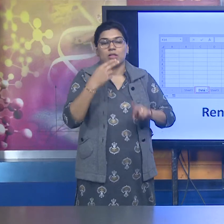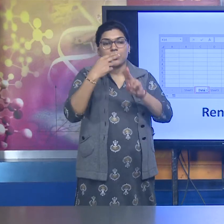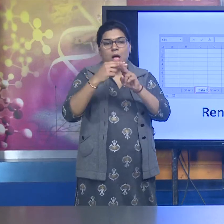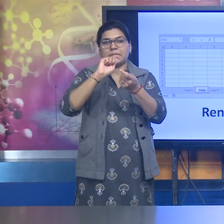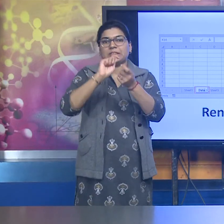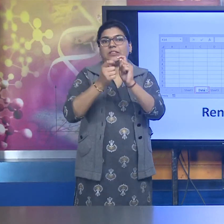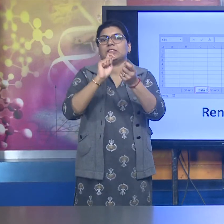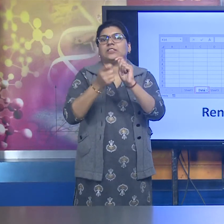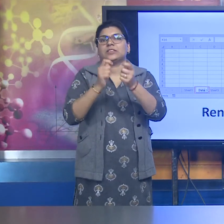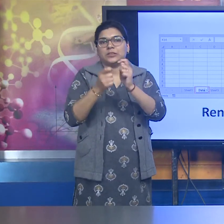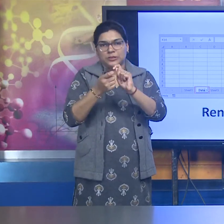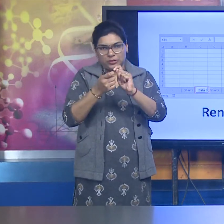Rename